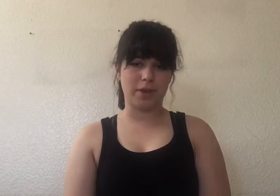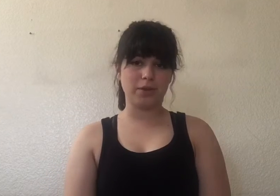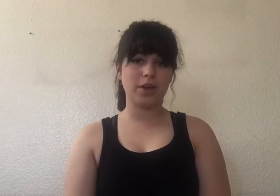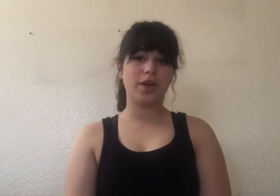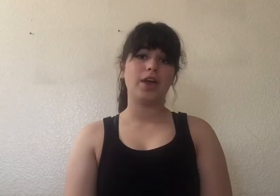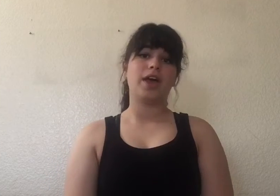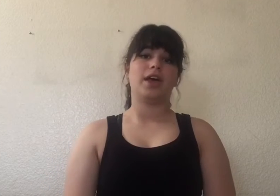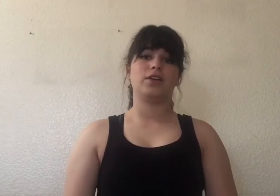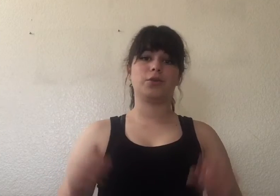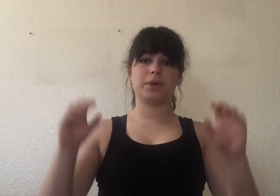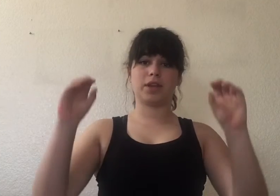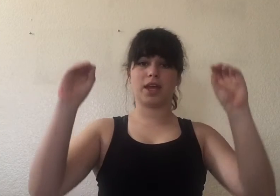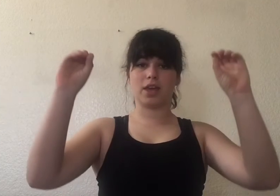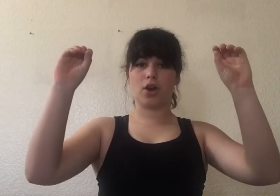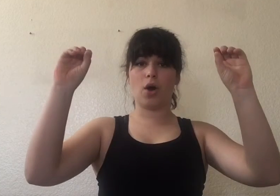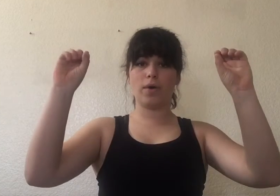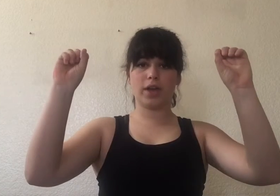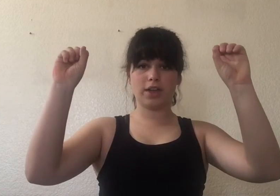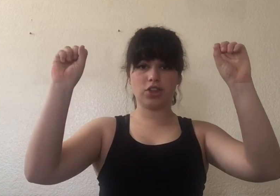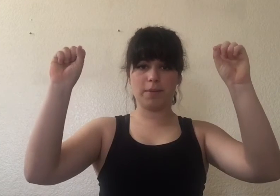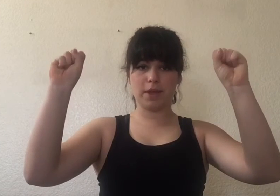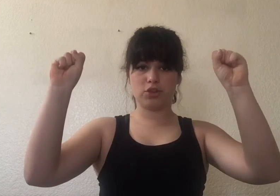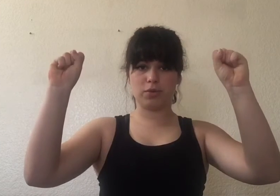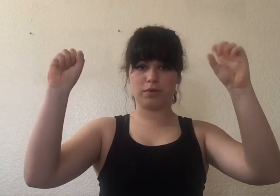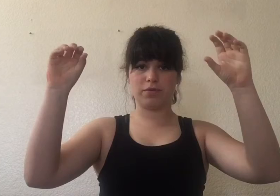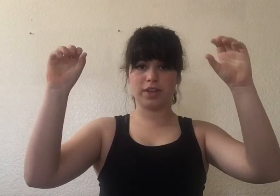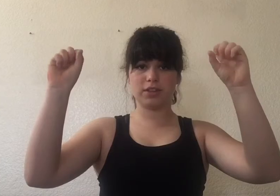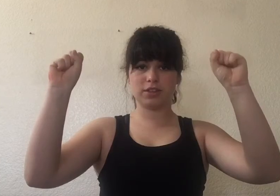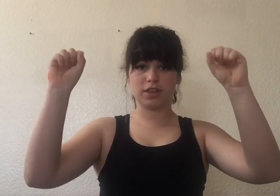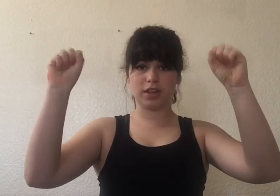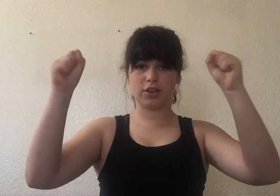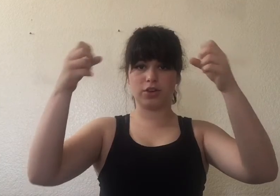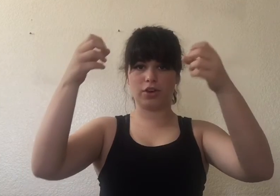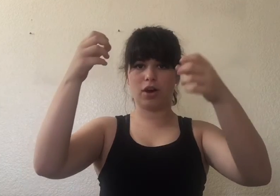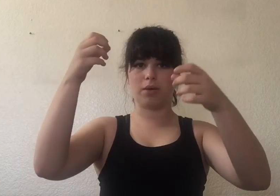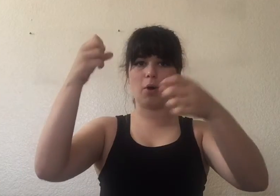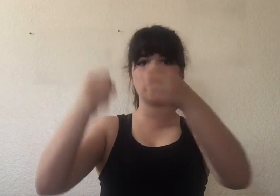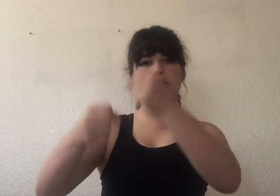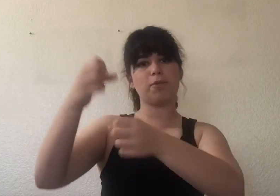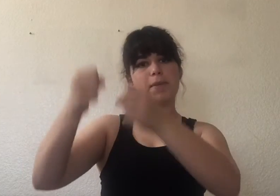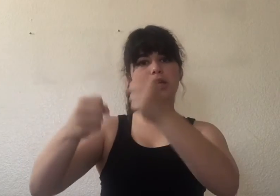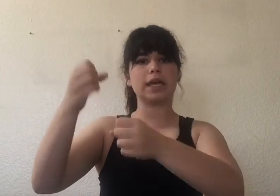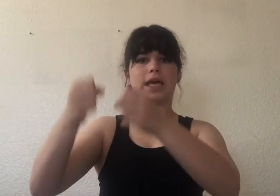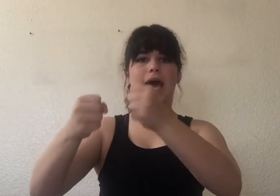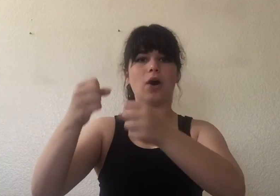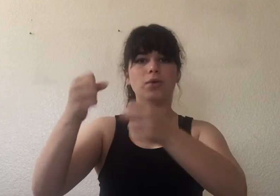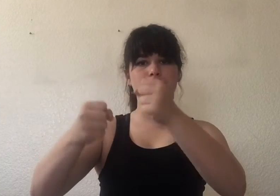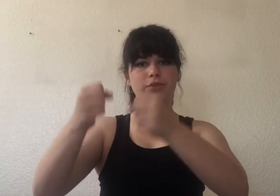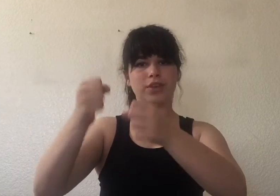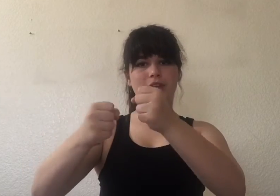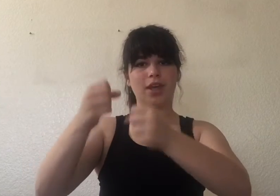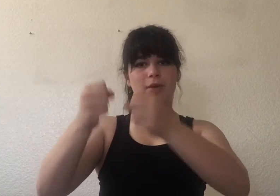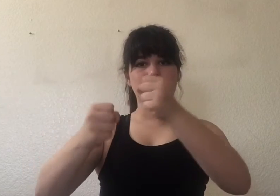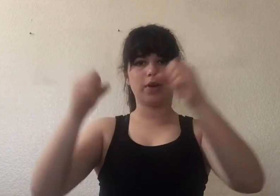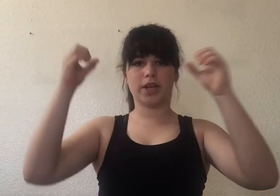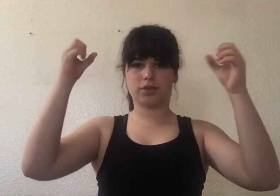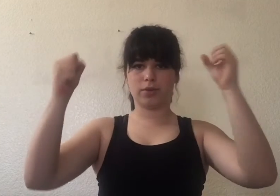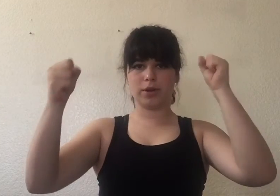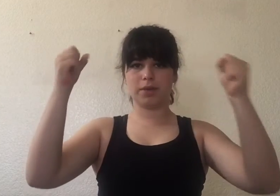milk. You'll be taking an O hand shape into a fist, like you're almost like you're milking a cow, but it's going to